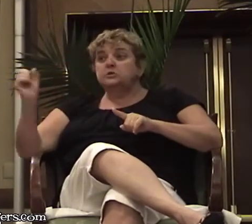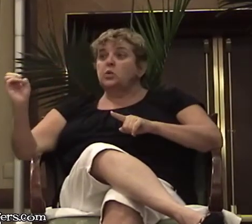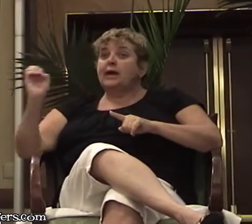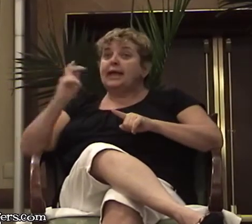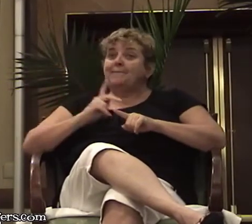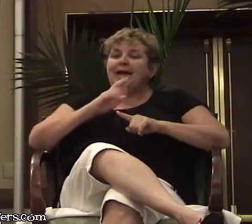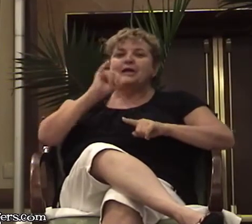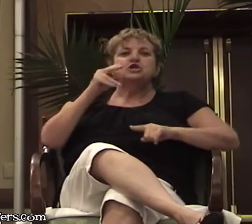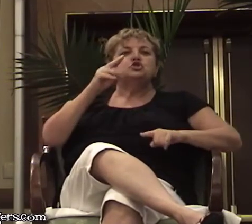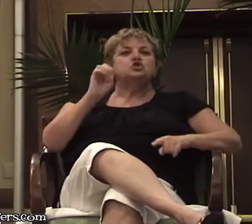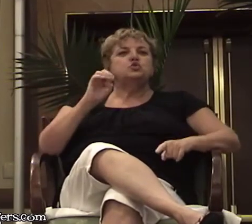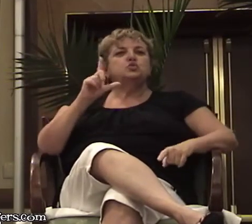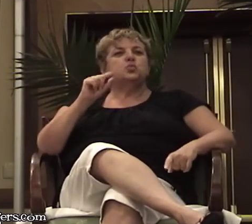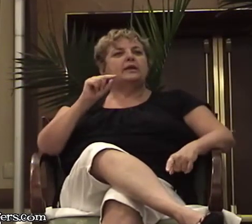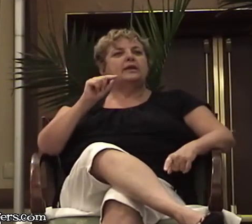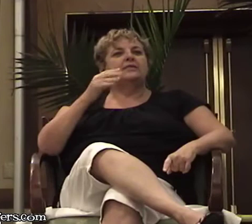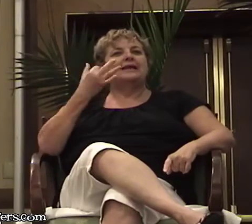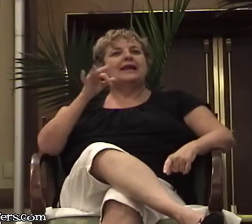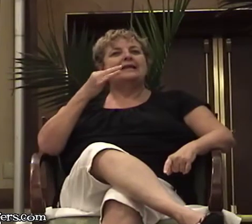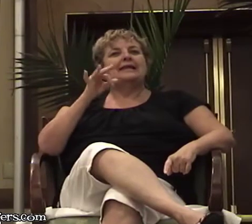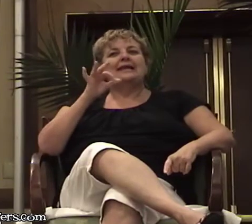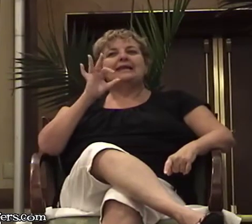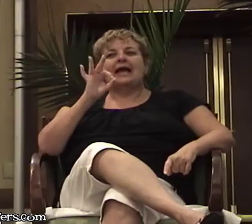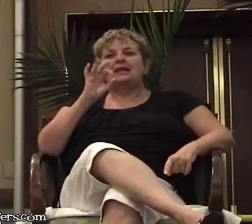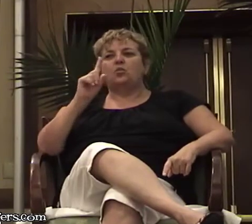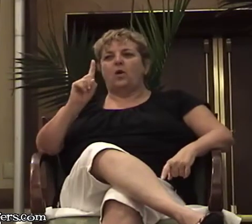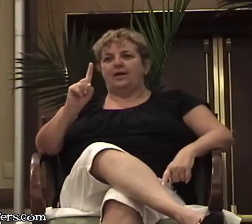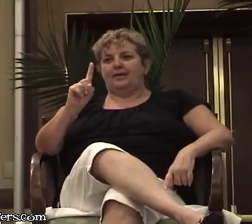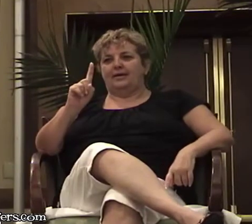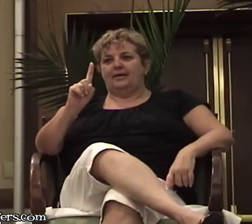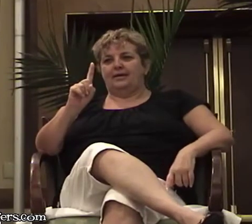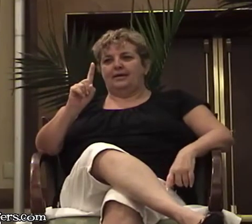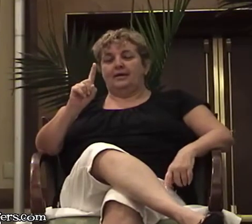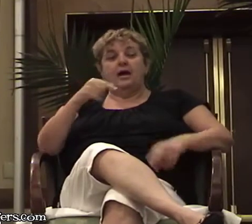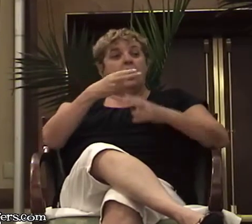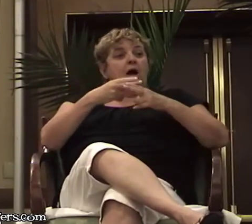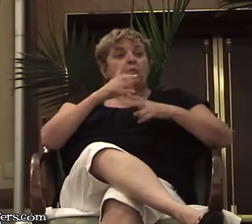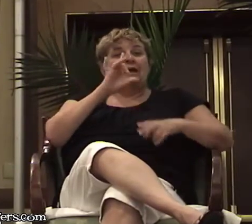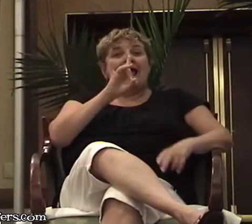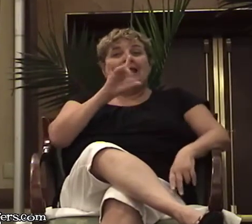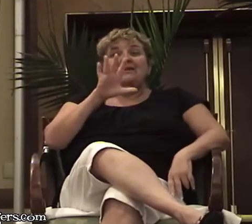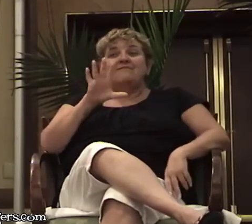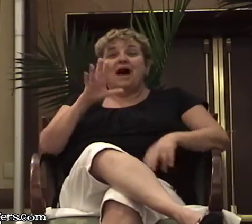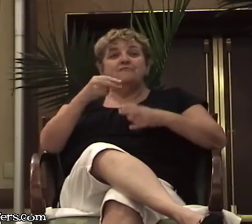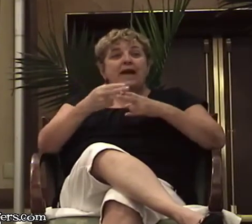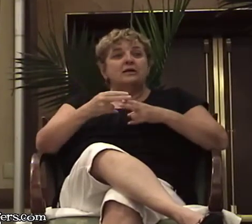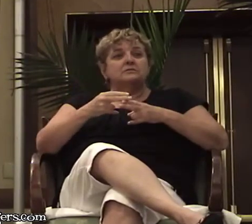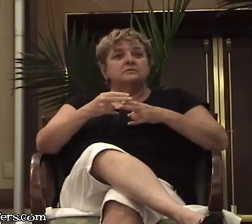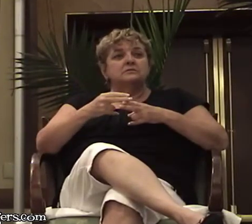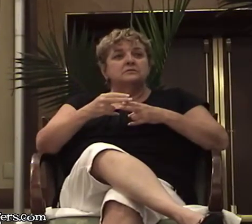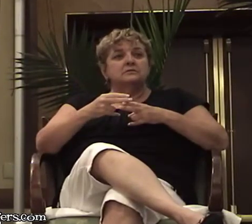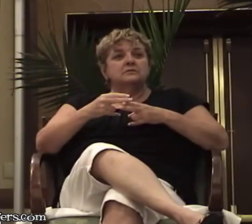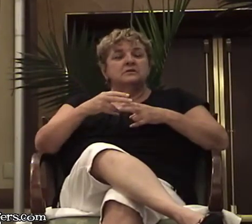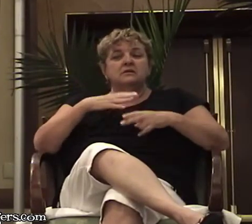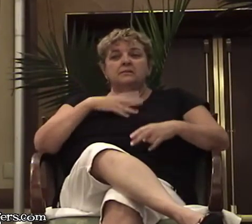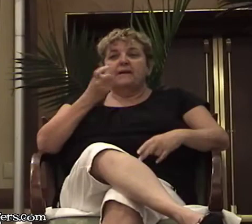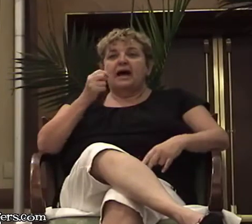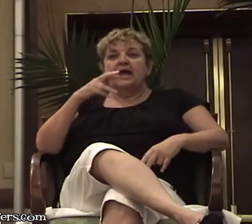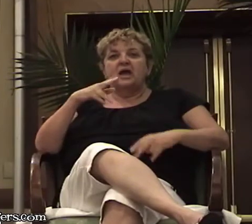20th, 1991. I weigh 85 pounds. My hair is matted to my head, and I hadn't had a bath in 3